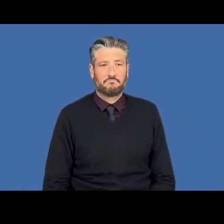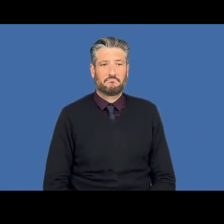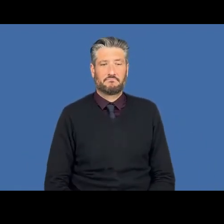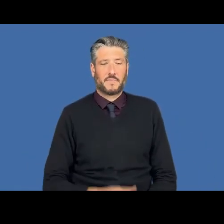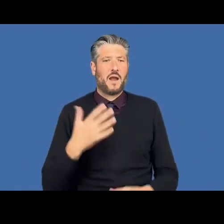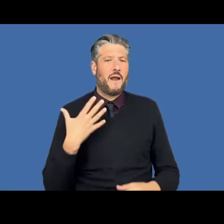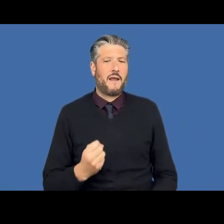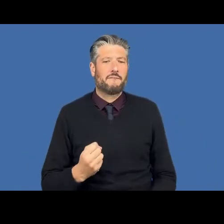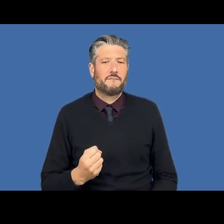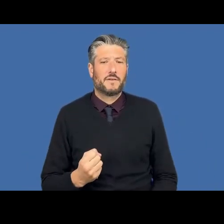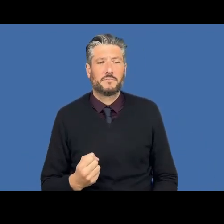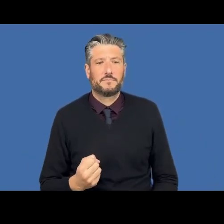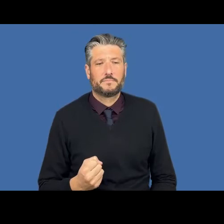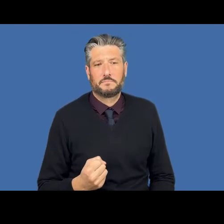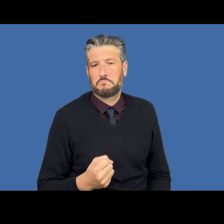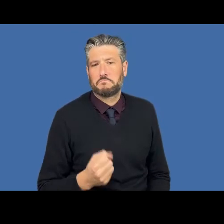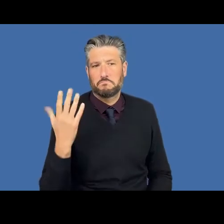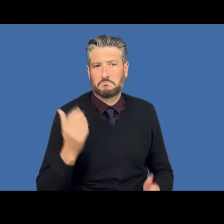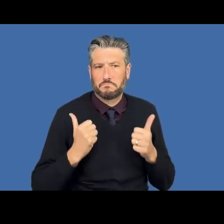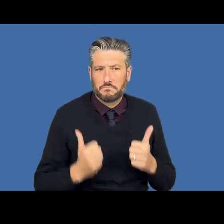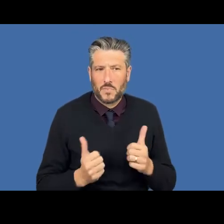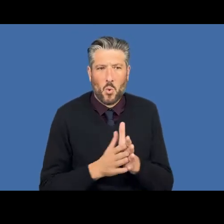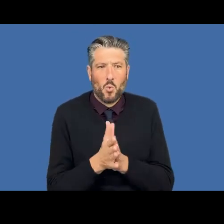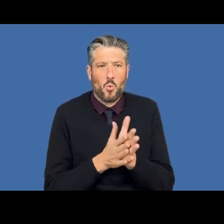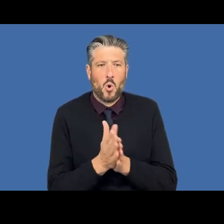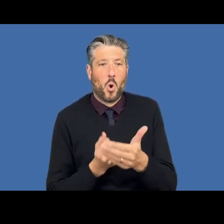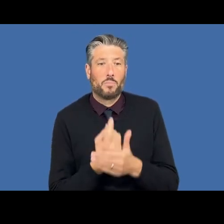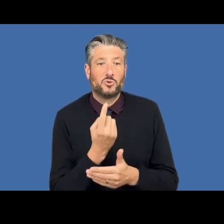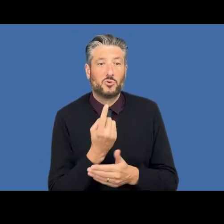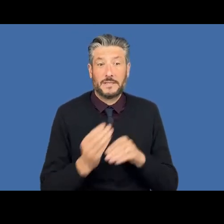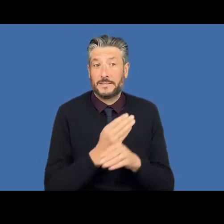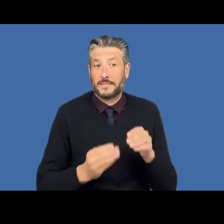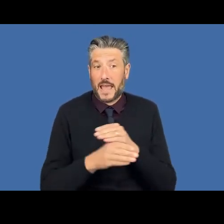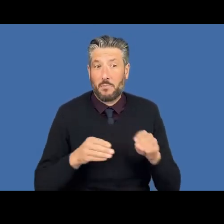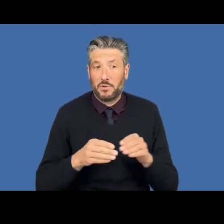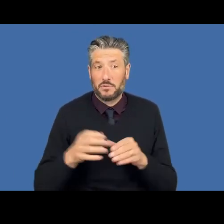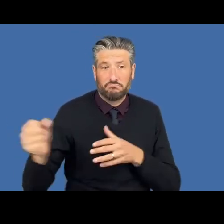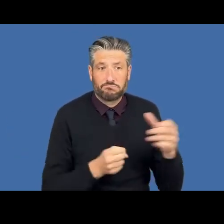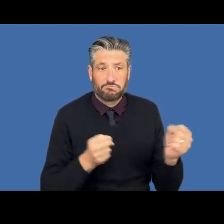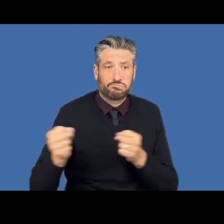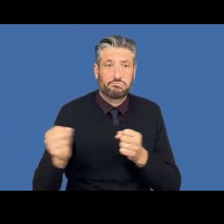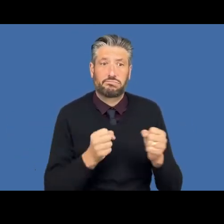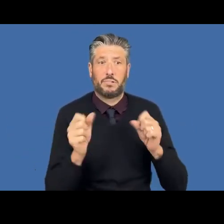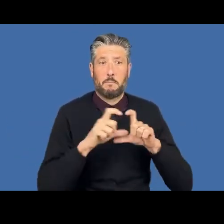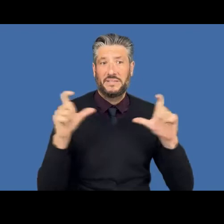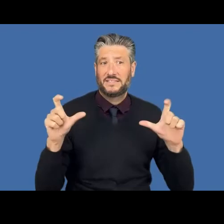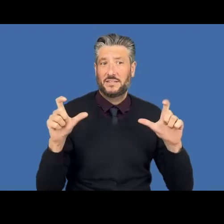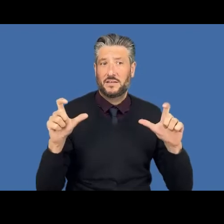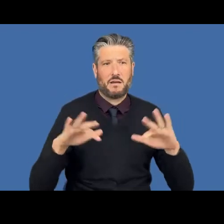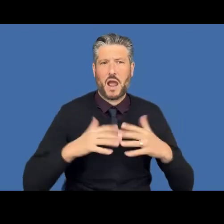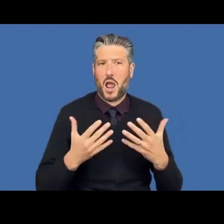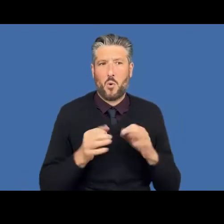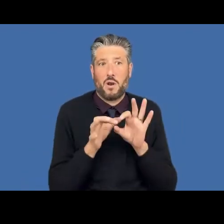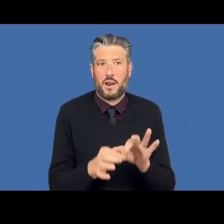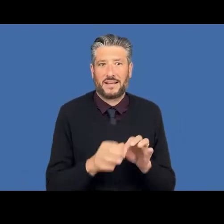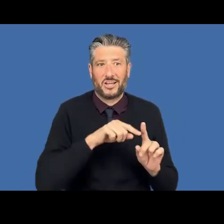include persons with disabilities in business as a result of digitalization, because